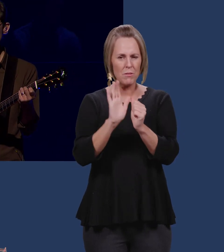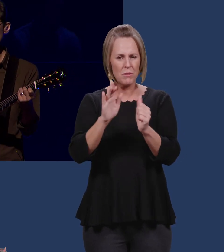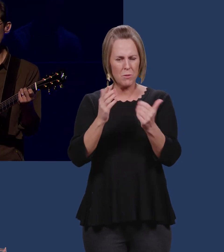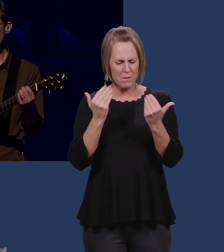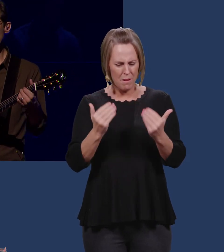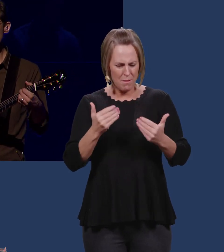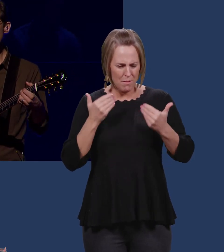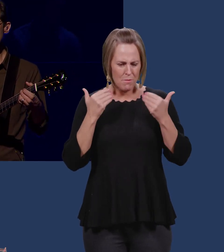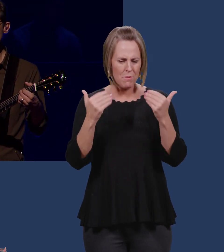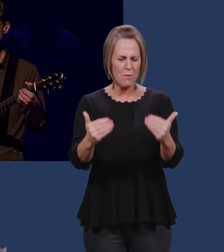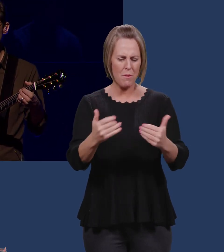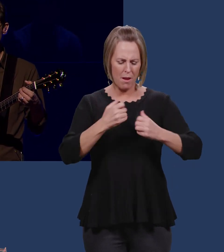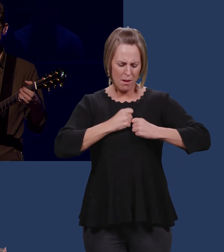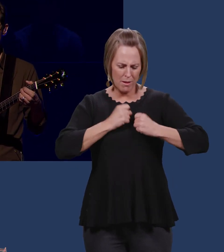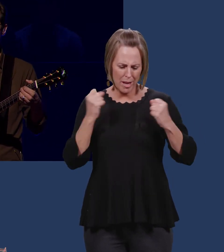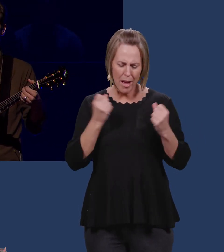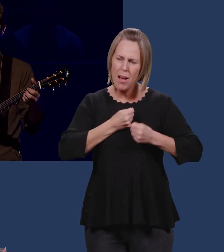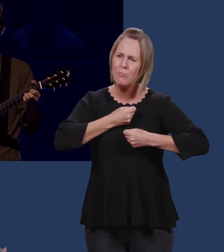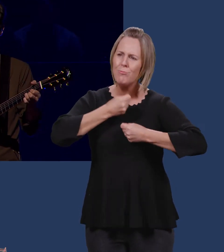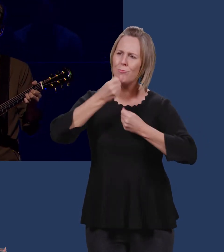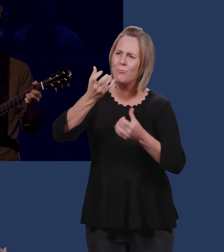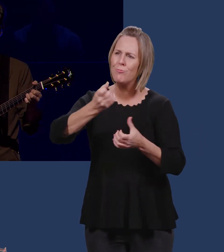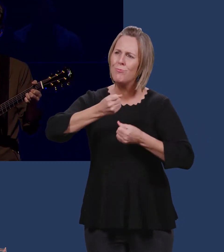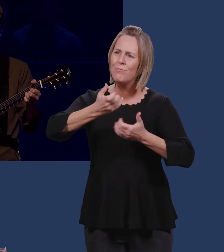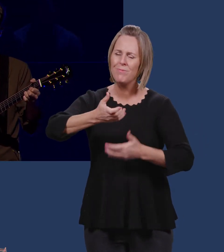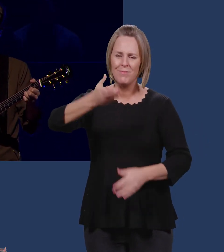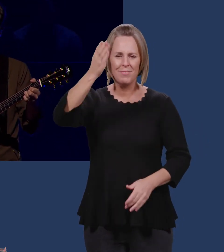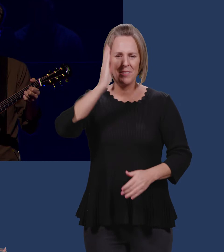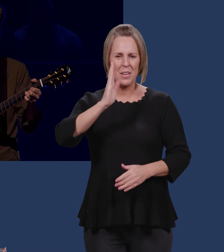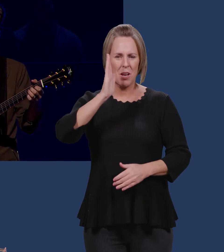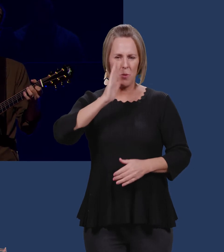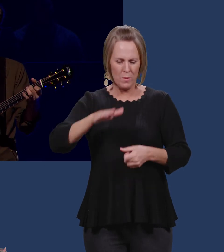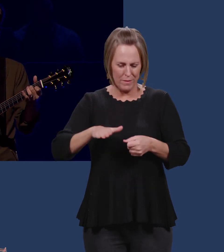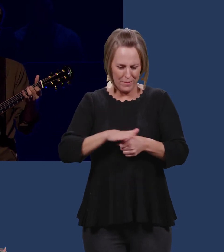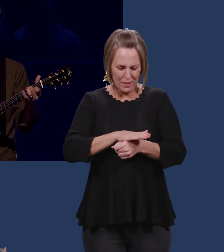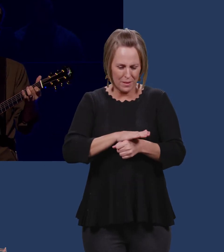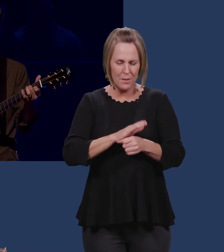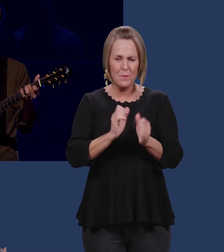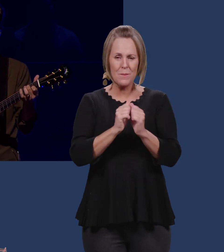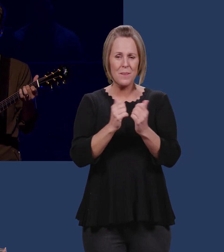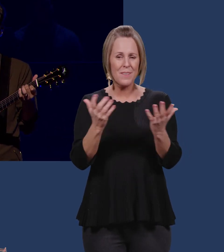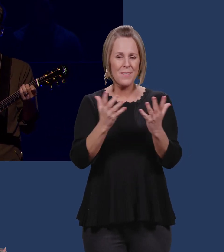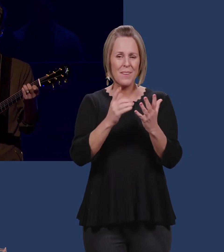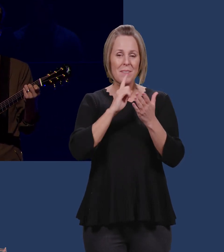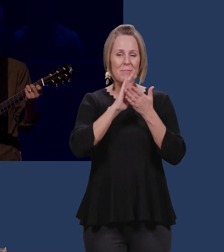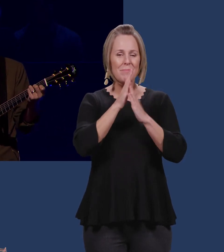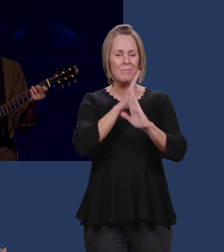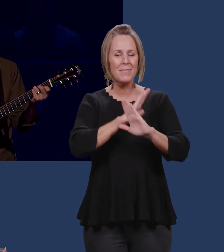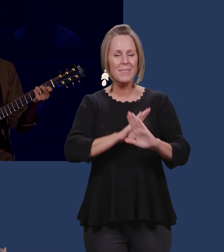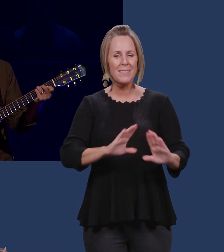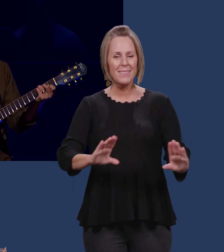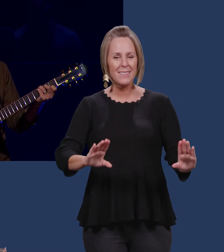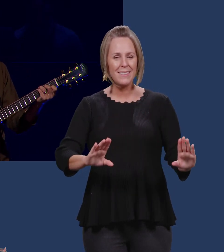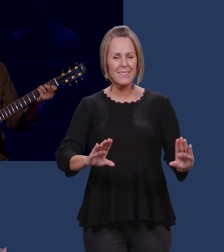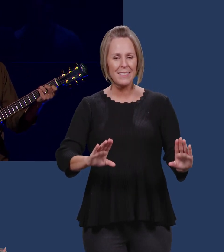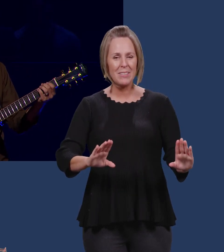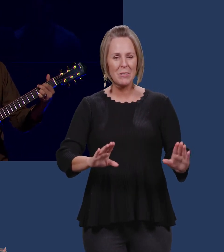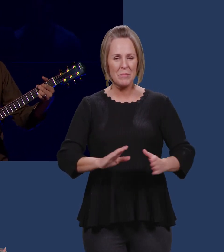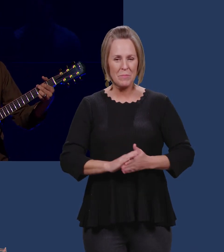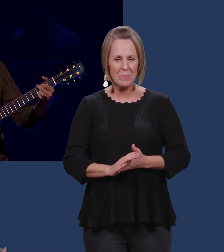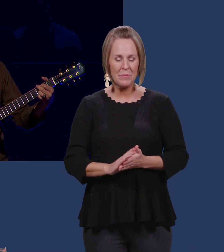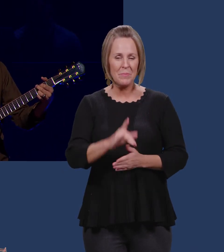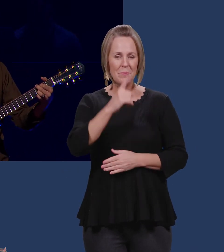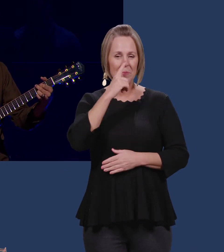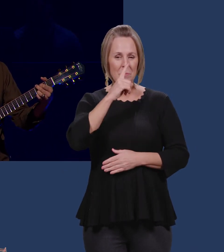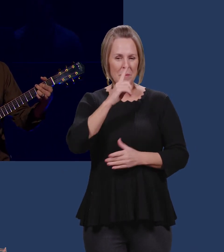be filled with his peace and presence as we sing and as we pray. If you're able, would you stand